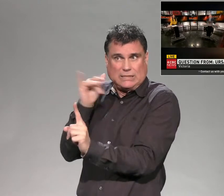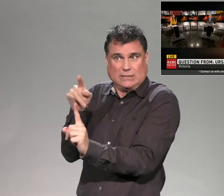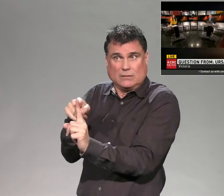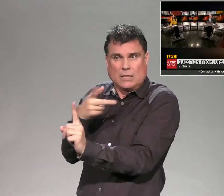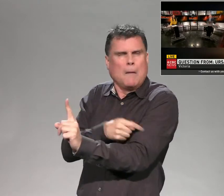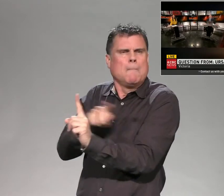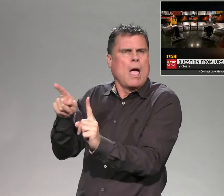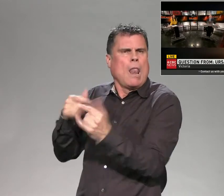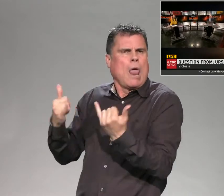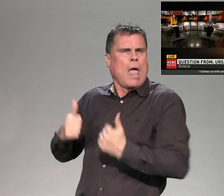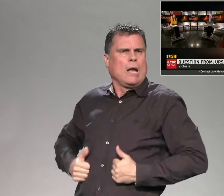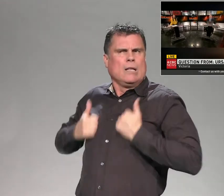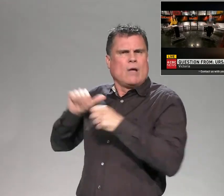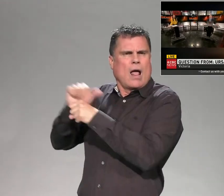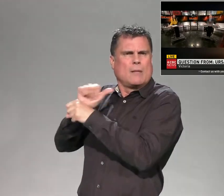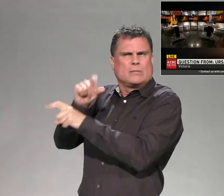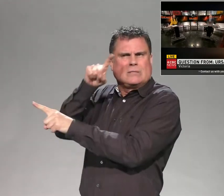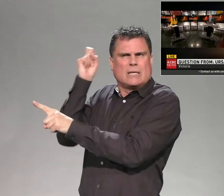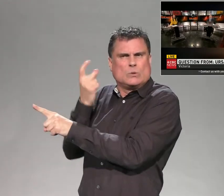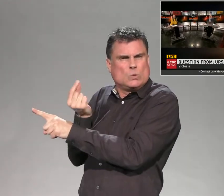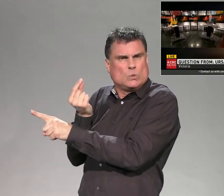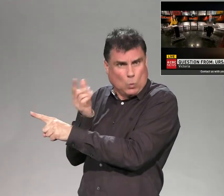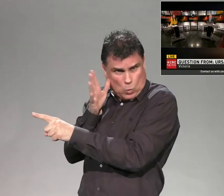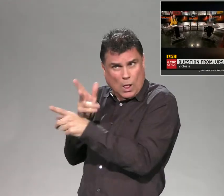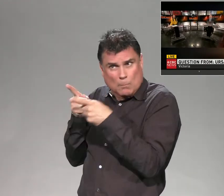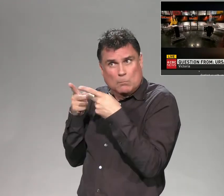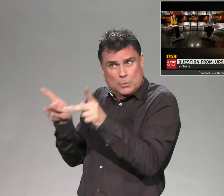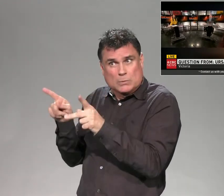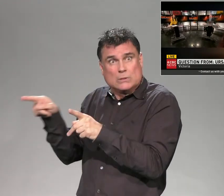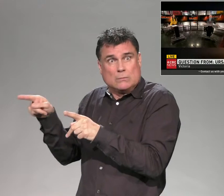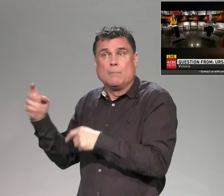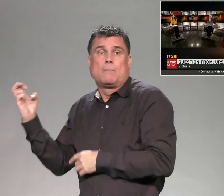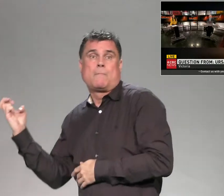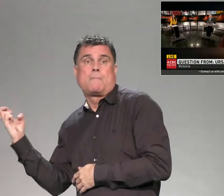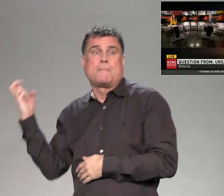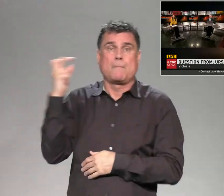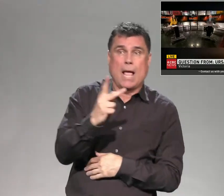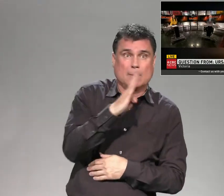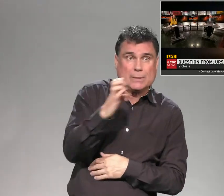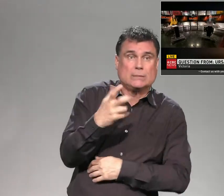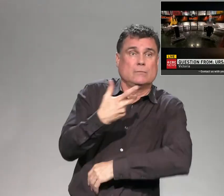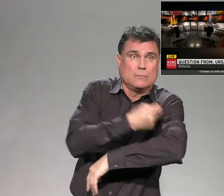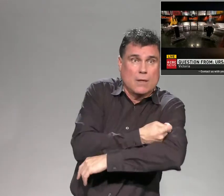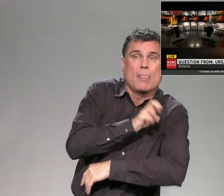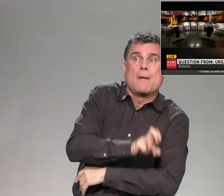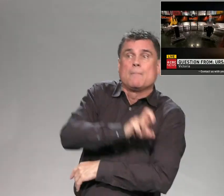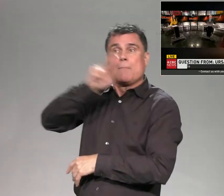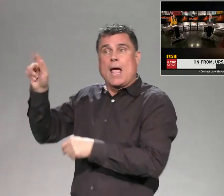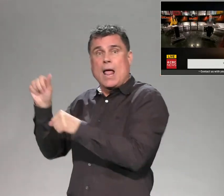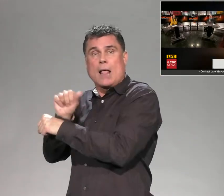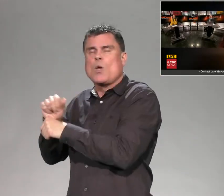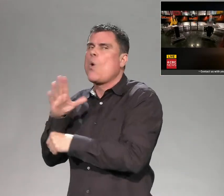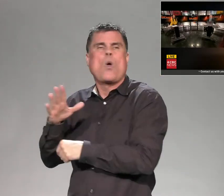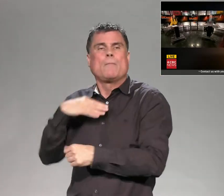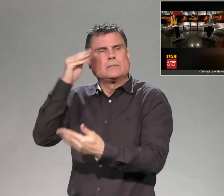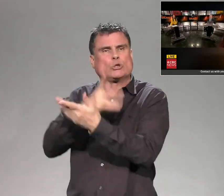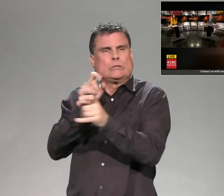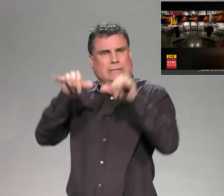home province, or should he stay in BC to get his shot and then go to Alberta? Minister Dix.